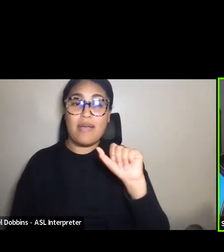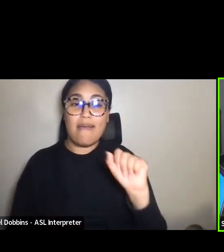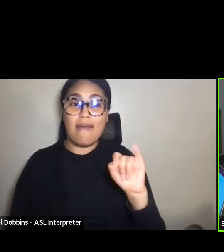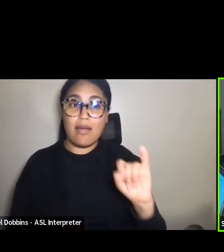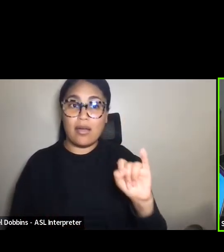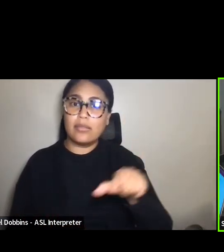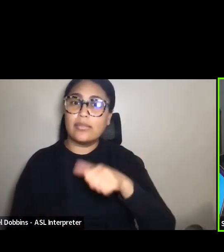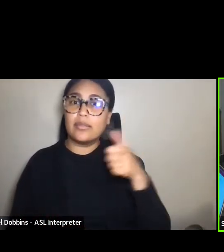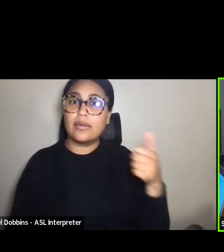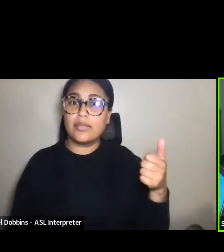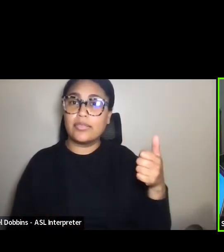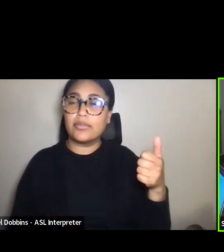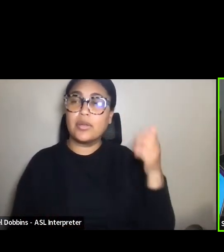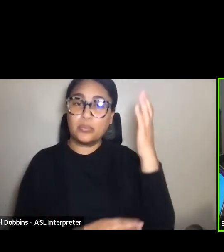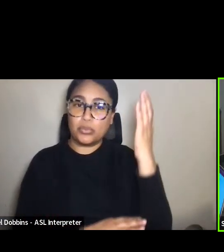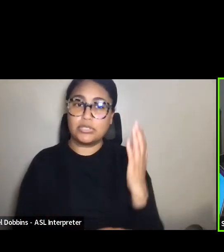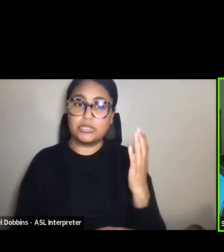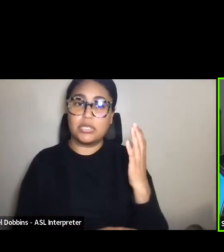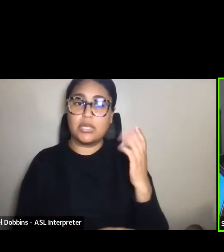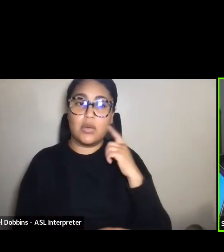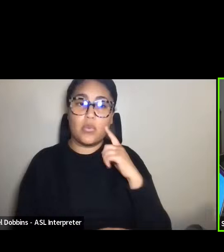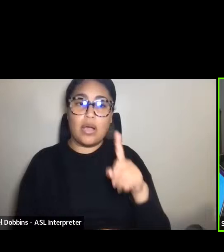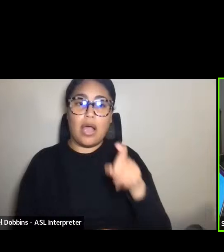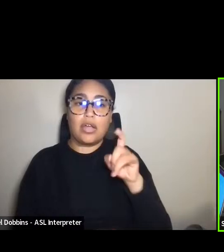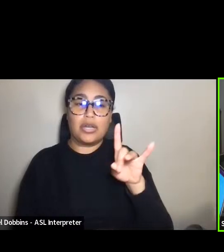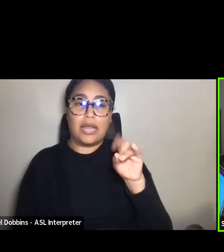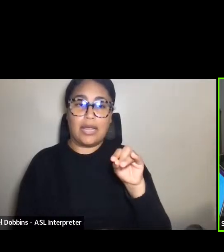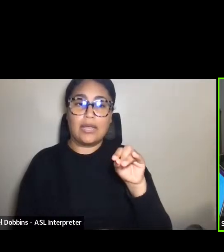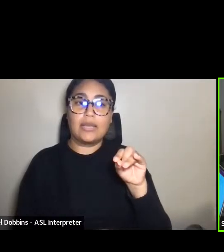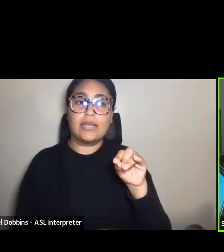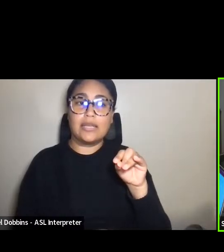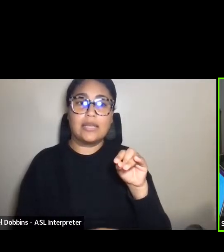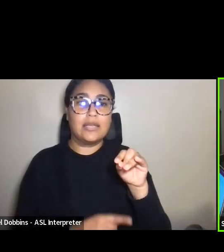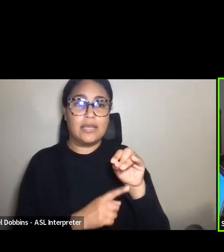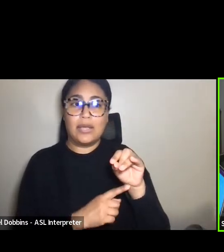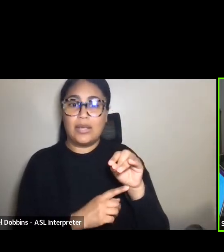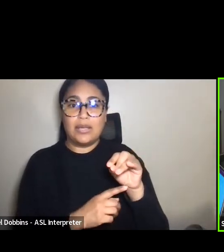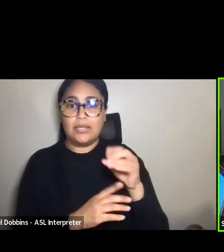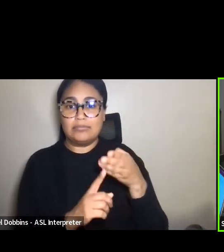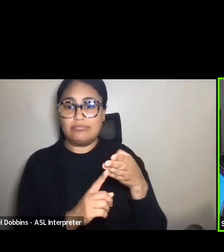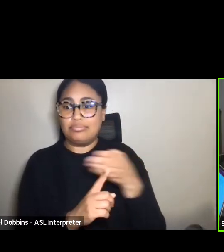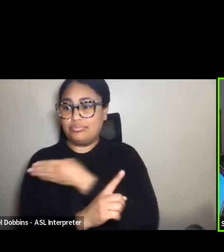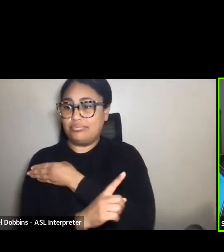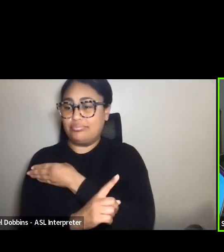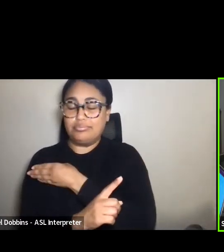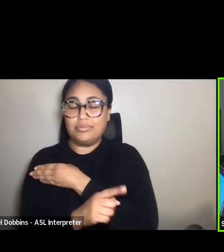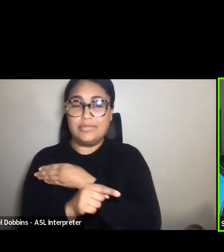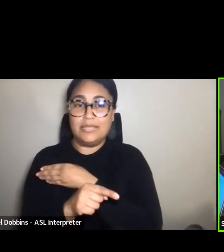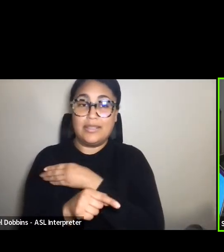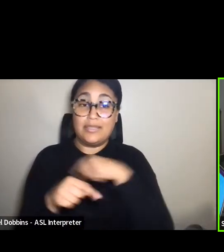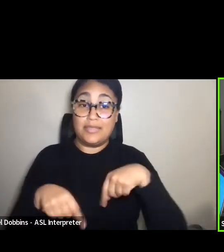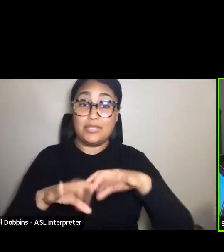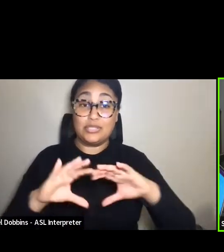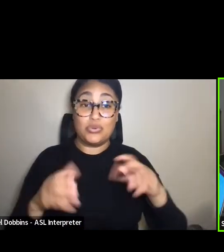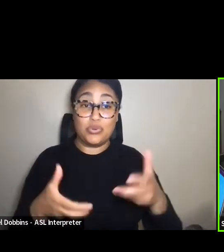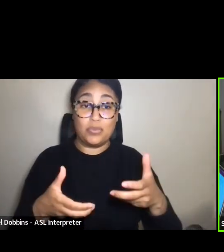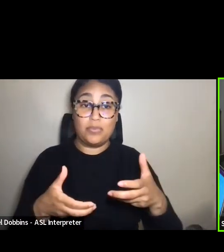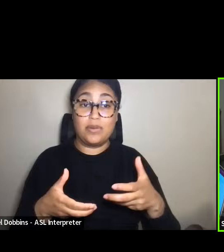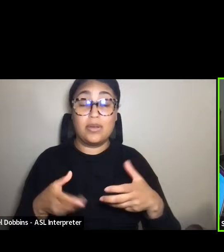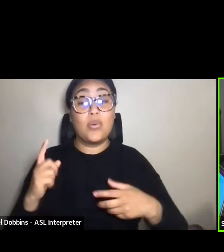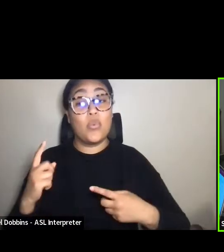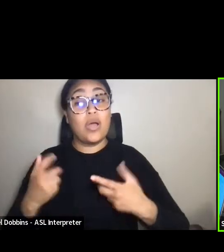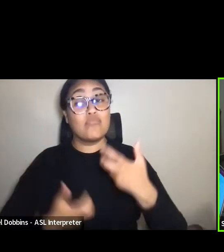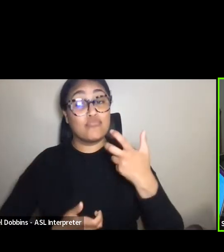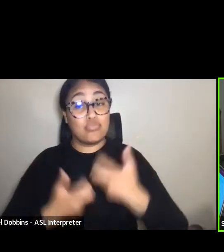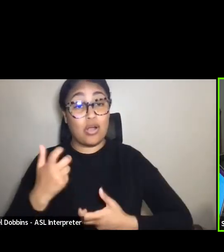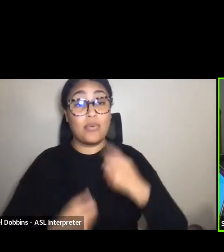other one was going 180 degrees away from where this crew is going, which is, one of my problems